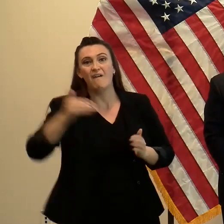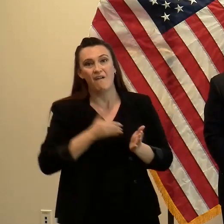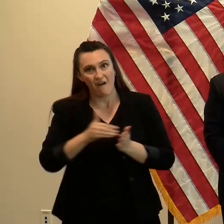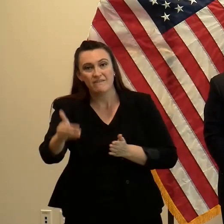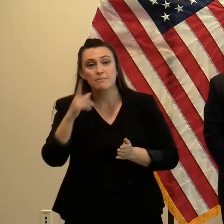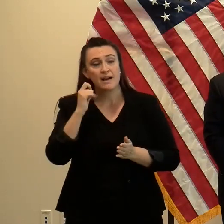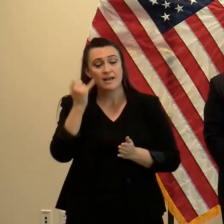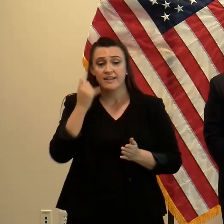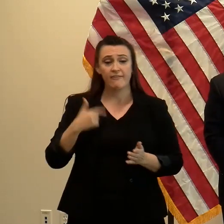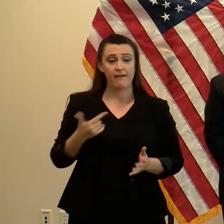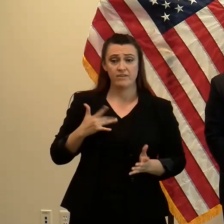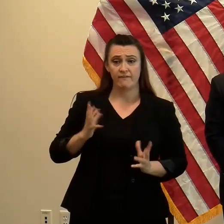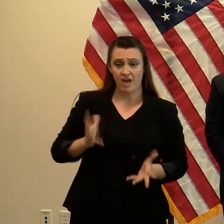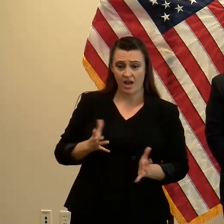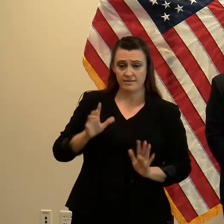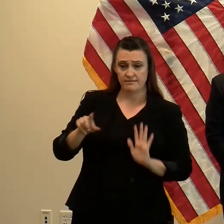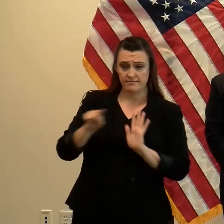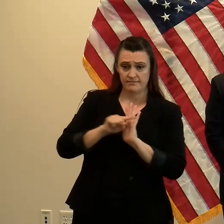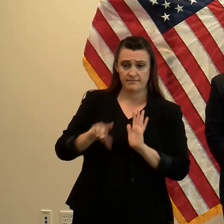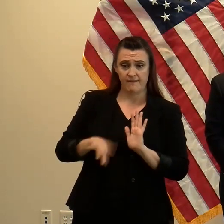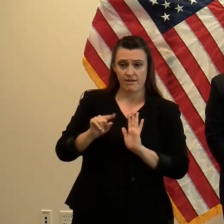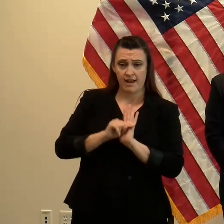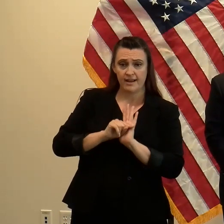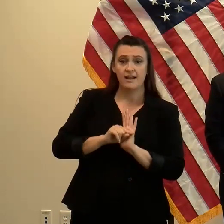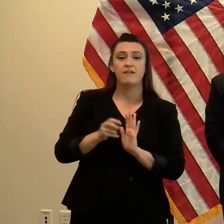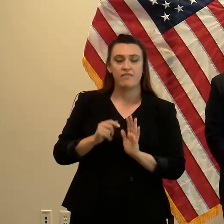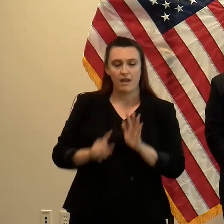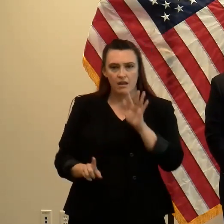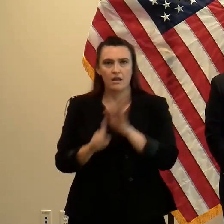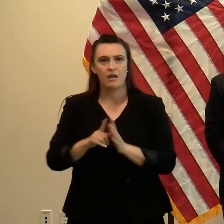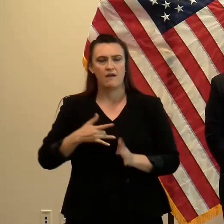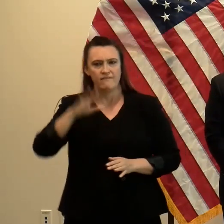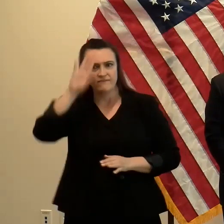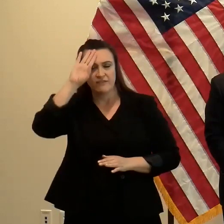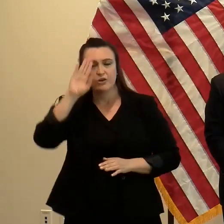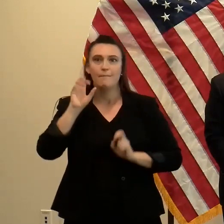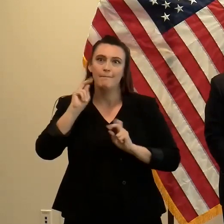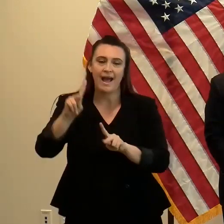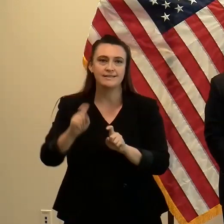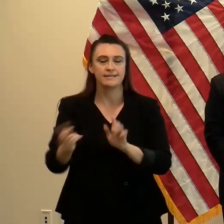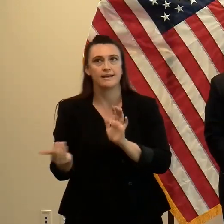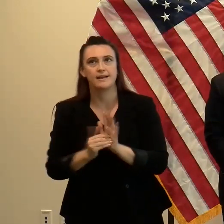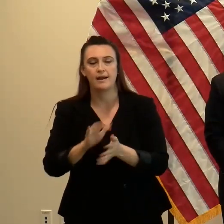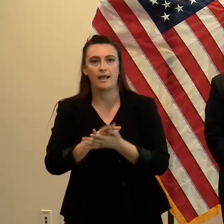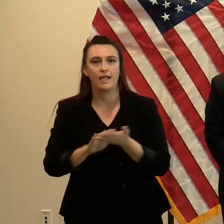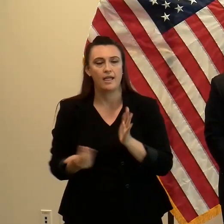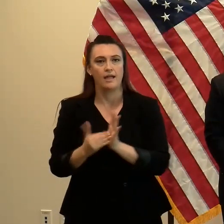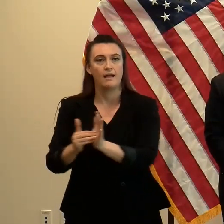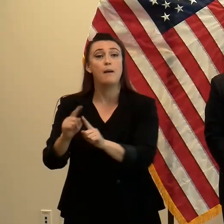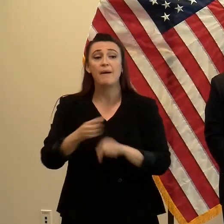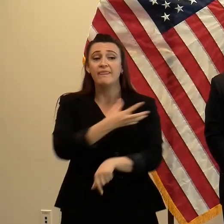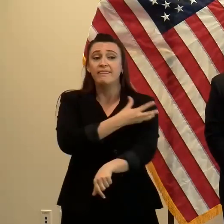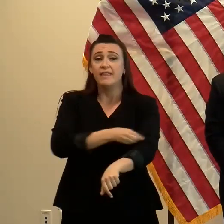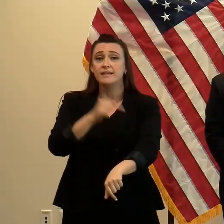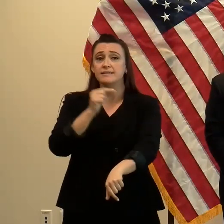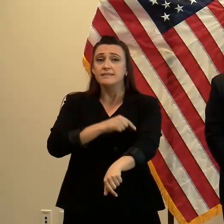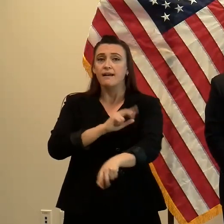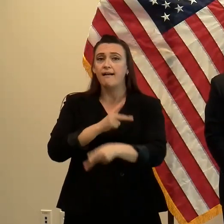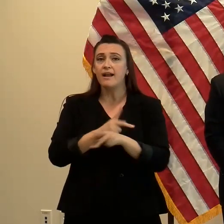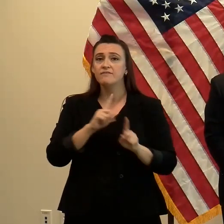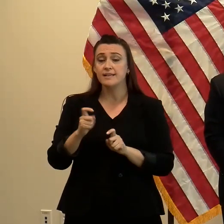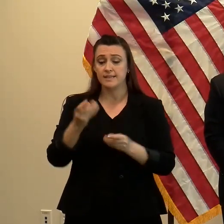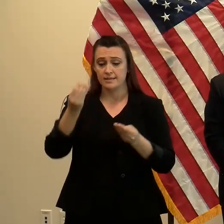get symptoms, then you need to return back to your healthcare provider and get another test. With the serological test, it tells you